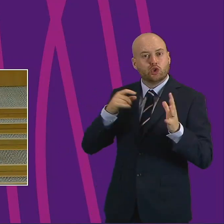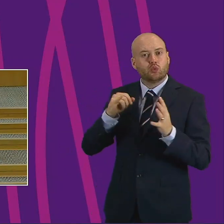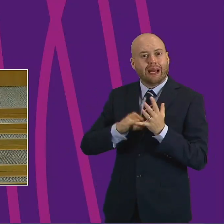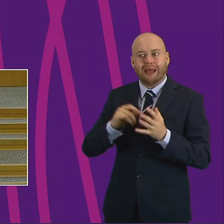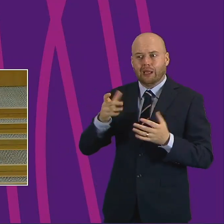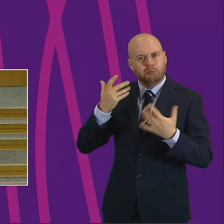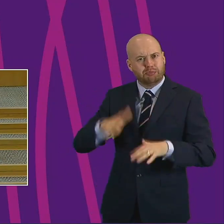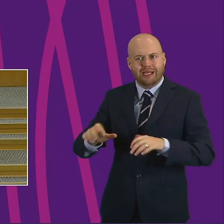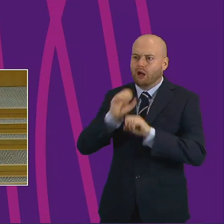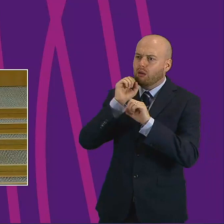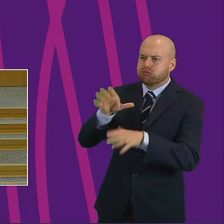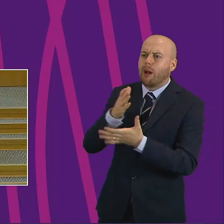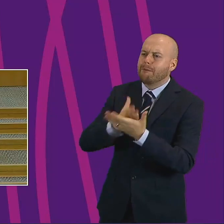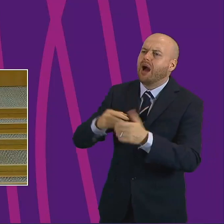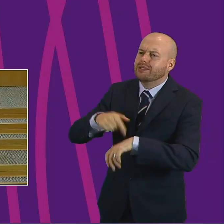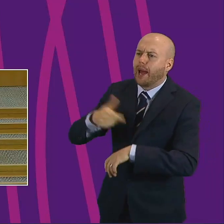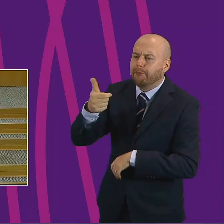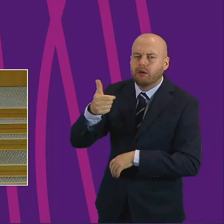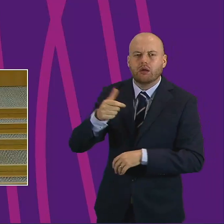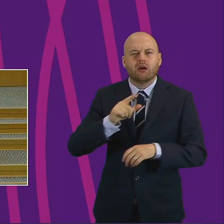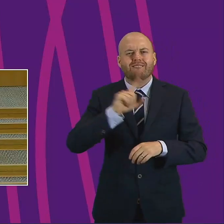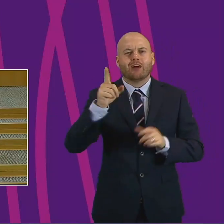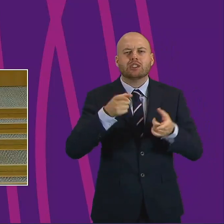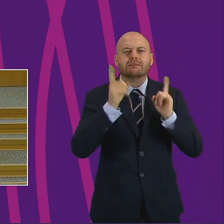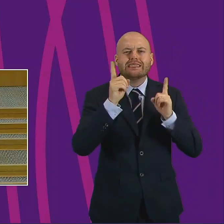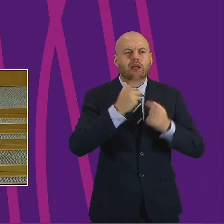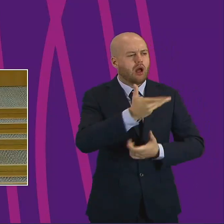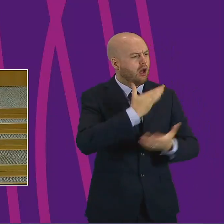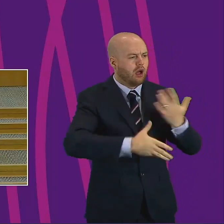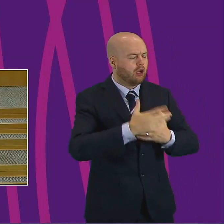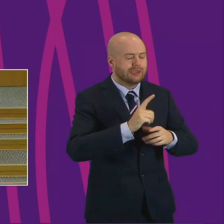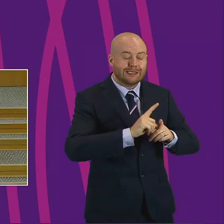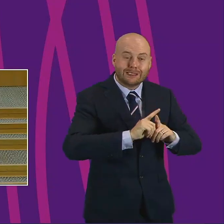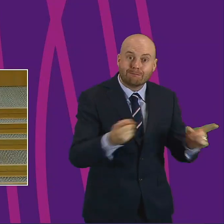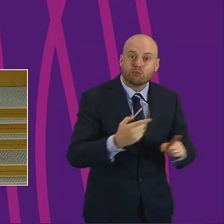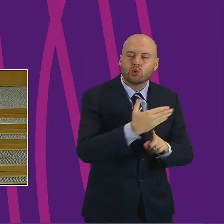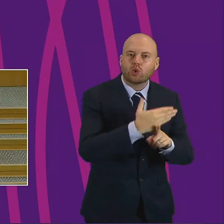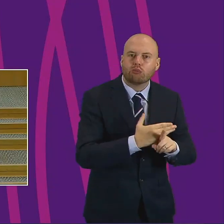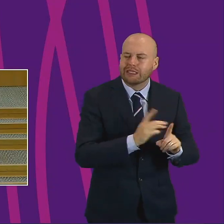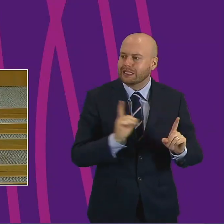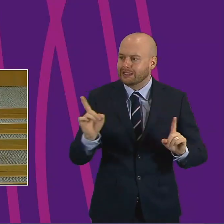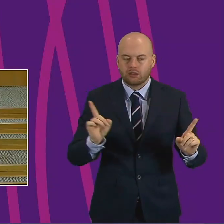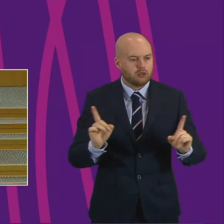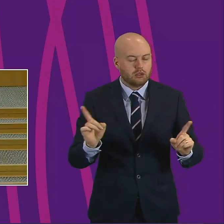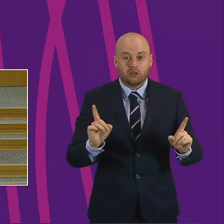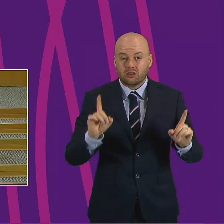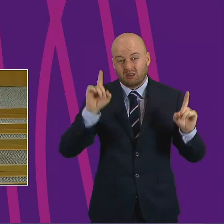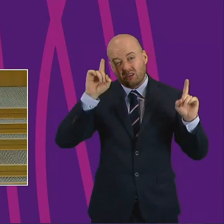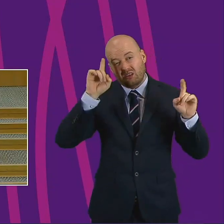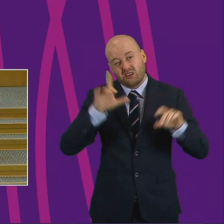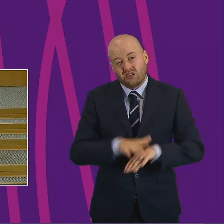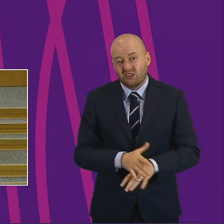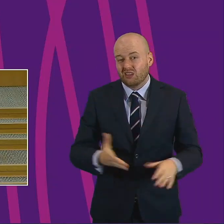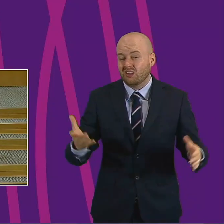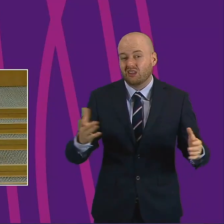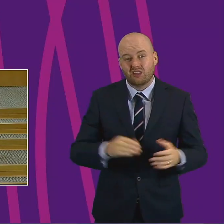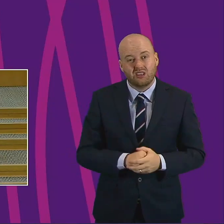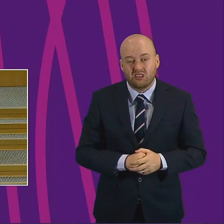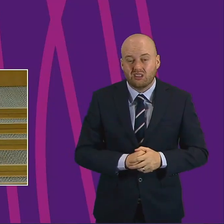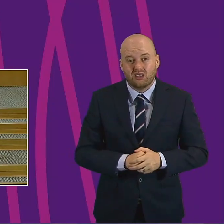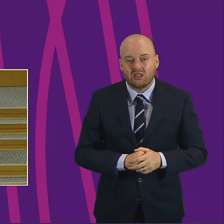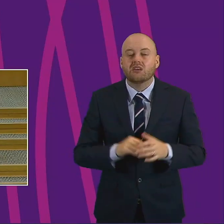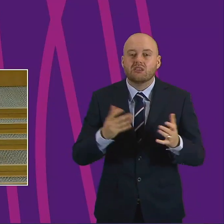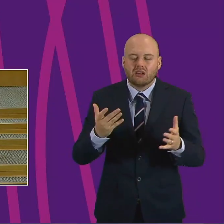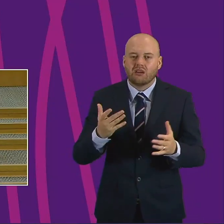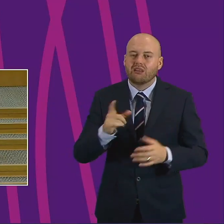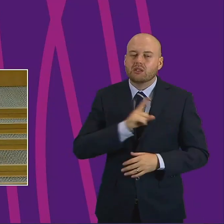First Minister a few short hours later. So on behalf of parents and to help the Cabinet Secretary clear up any confusion on this, let